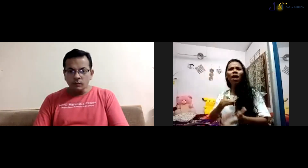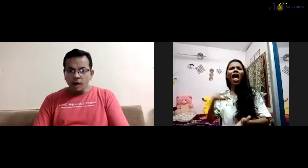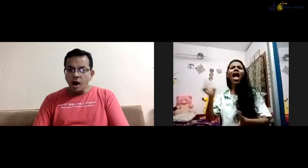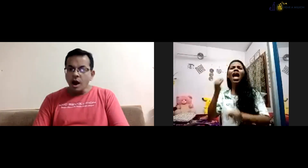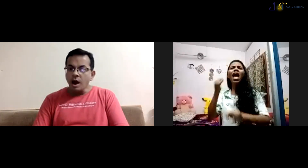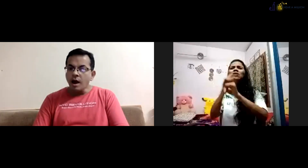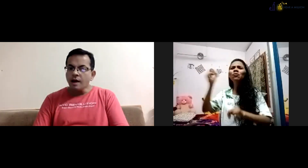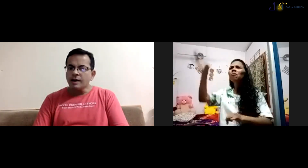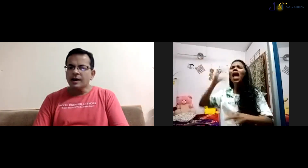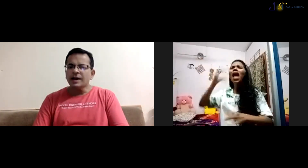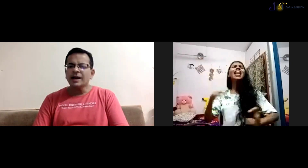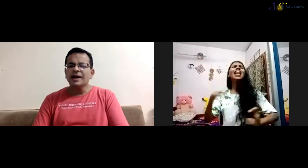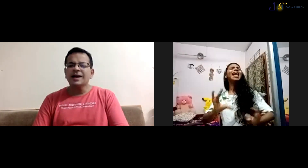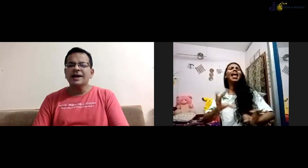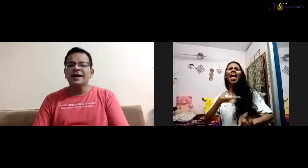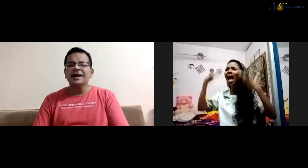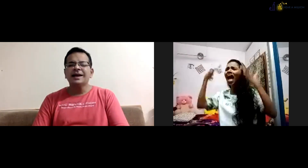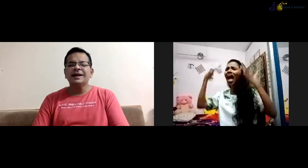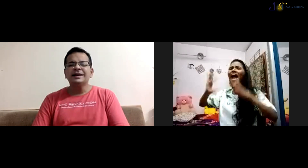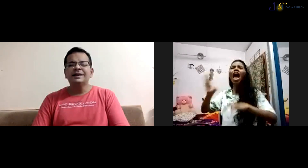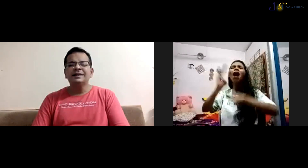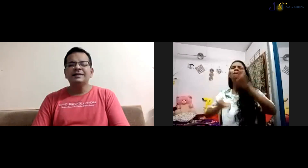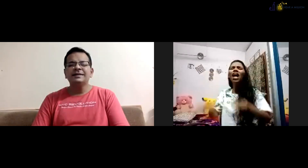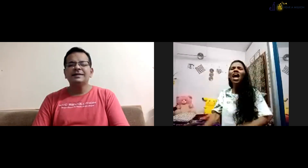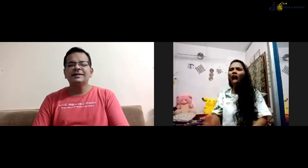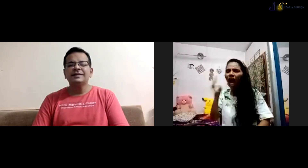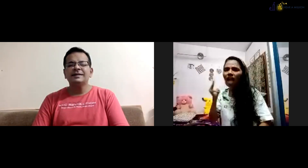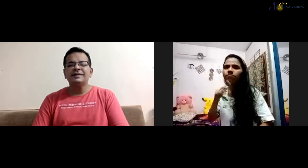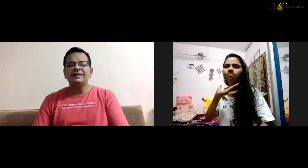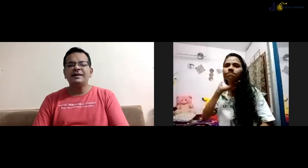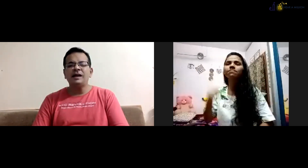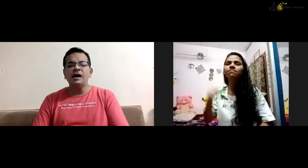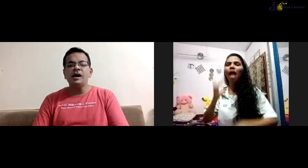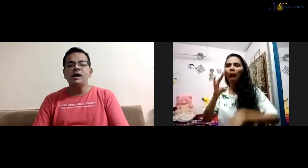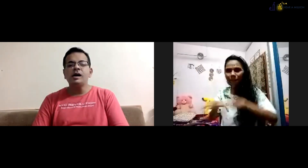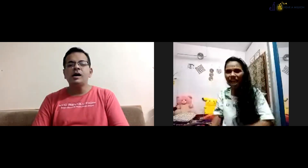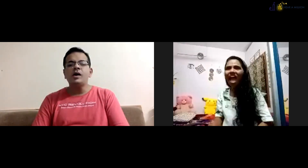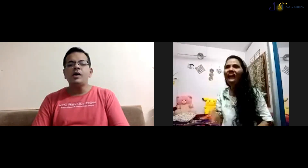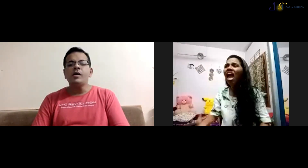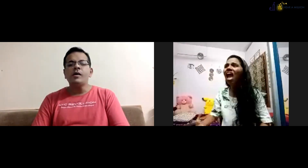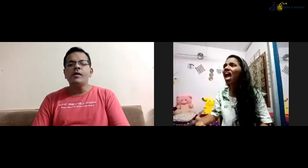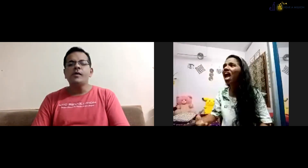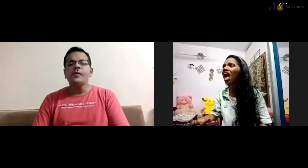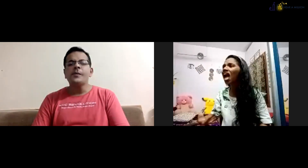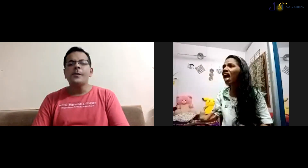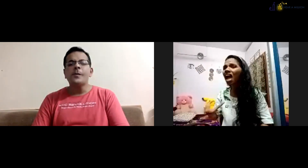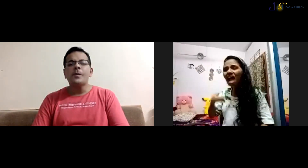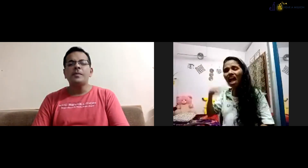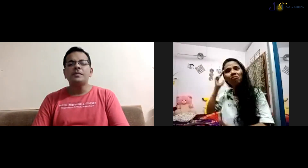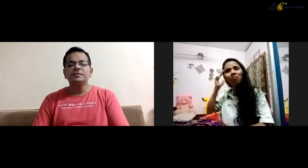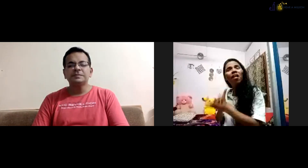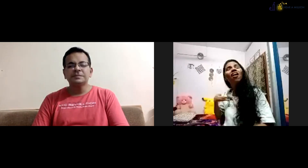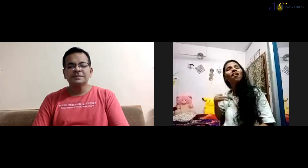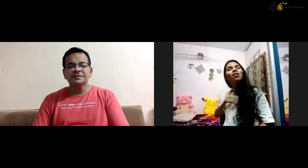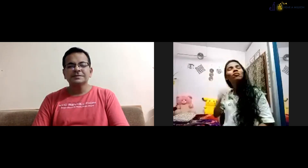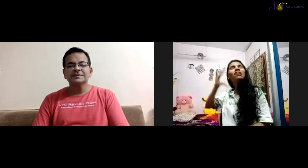limbs. God help you, right?" So it's no nothing like that. God help me. It's my family. But later on, they got to know that